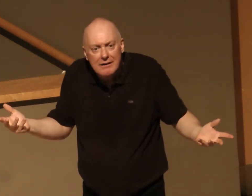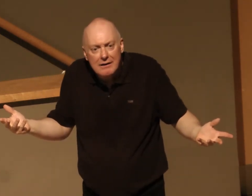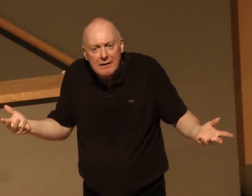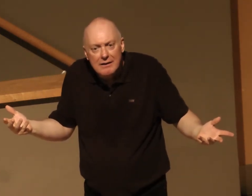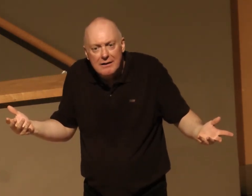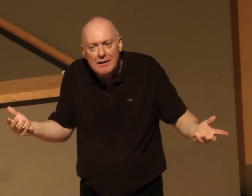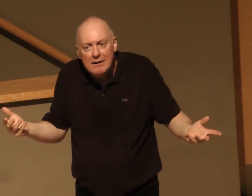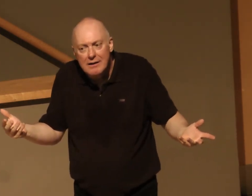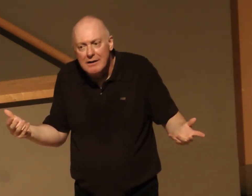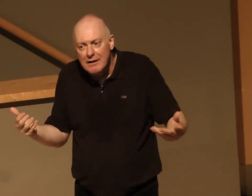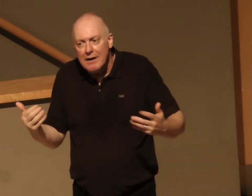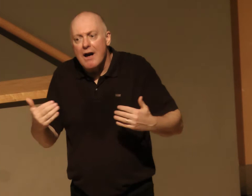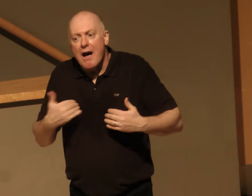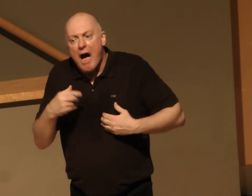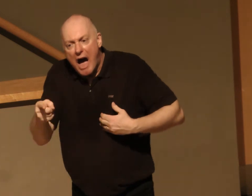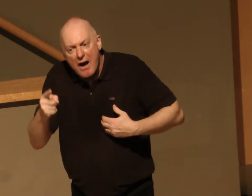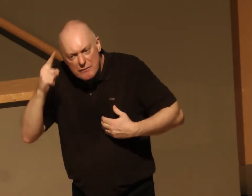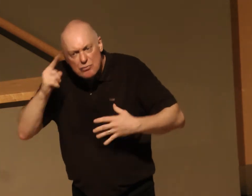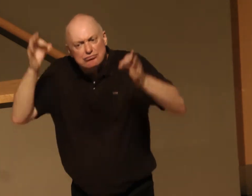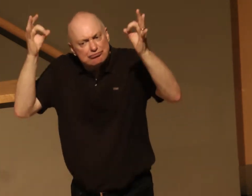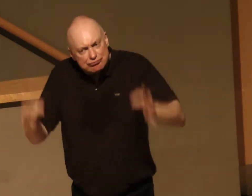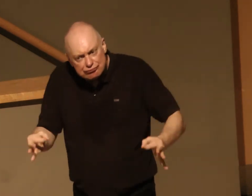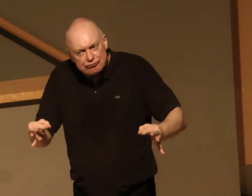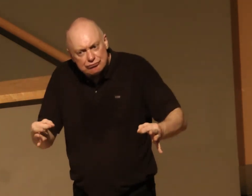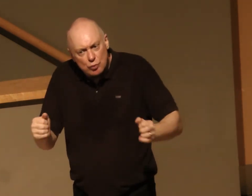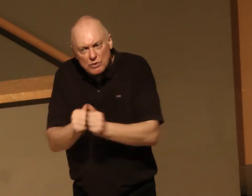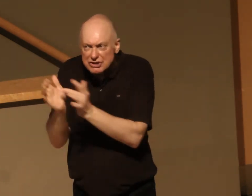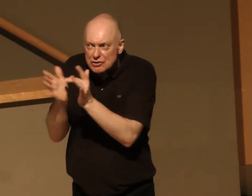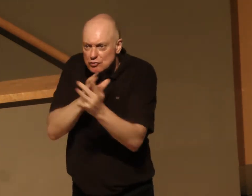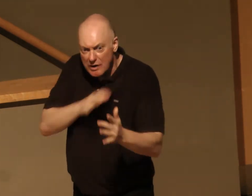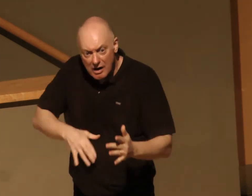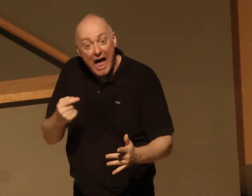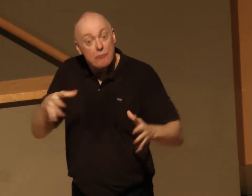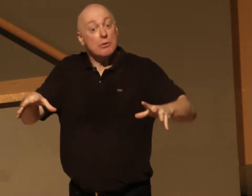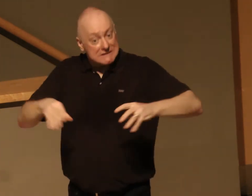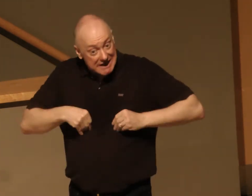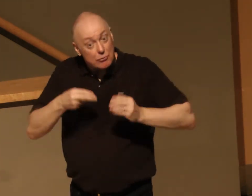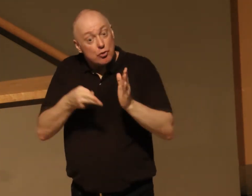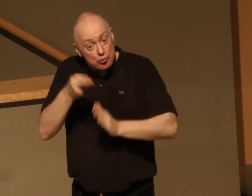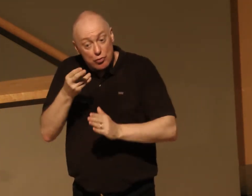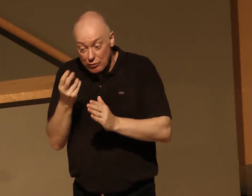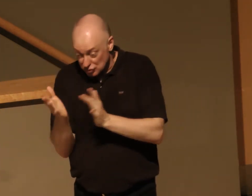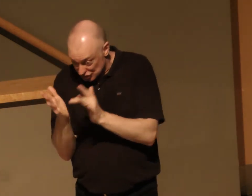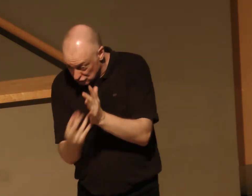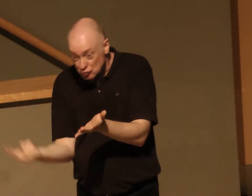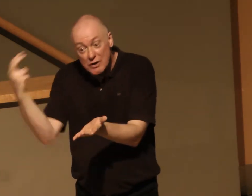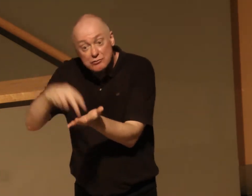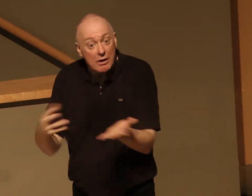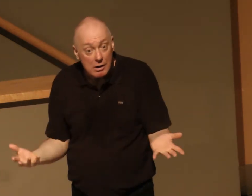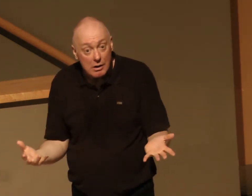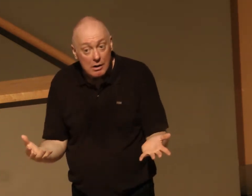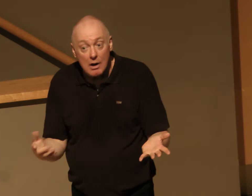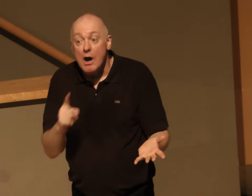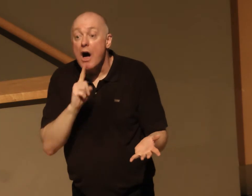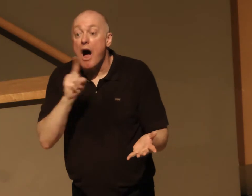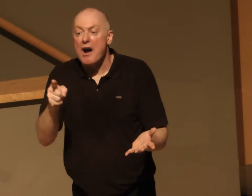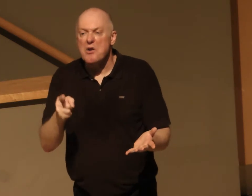settled things in your heart with Jesus Christ have you embraced the truth of the resurrection of Jesus Christ are you putting it to the side are you